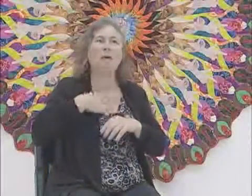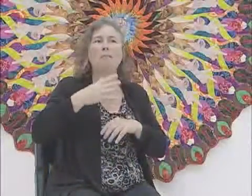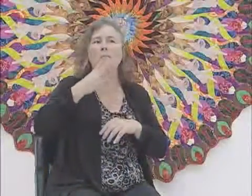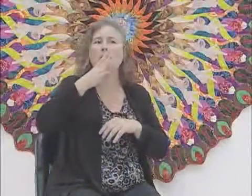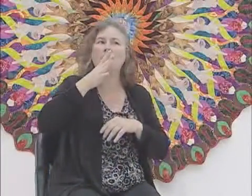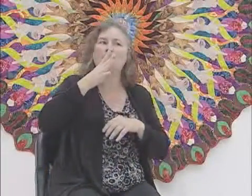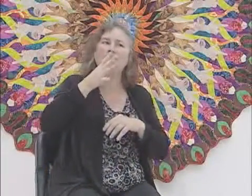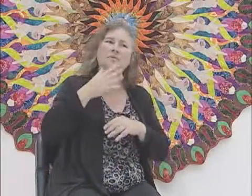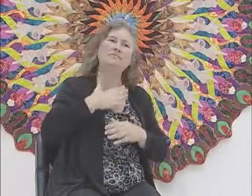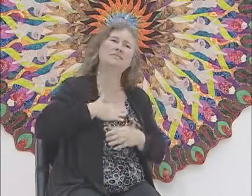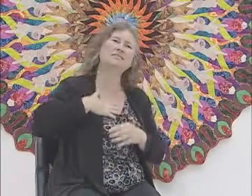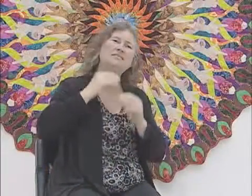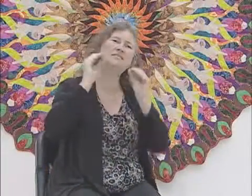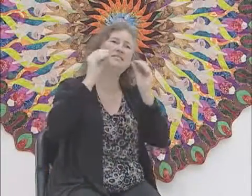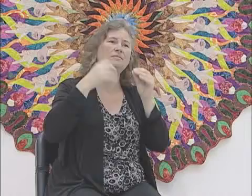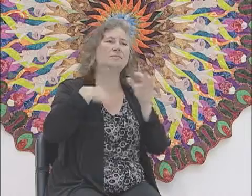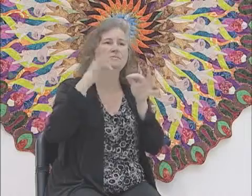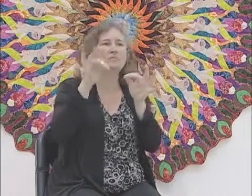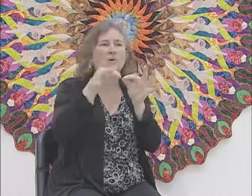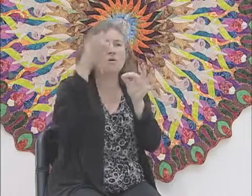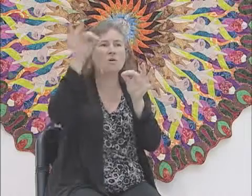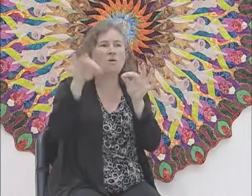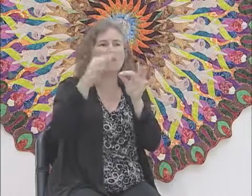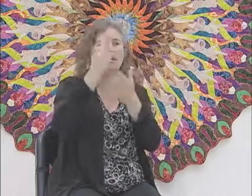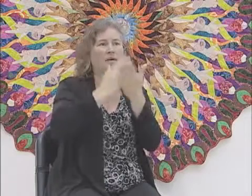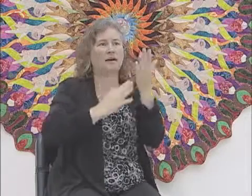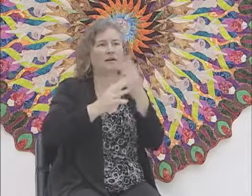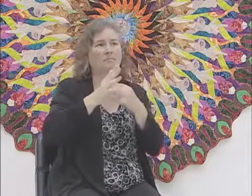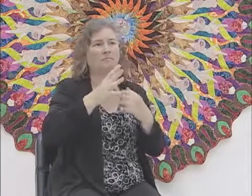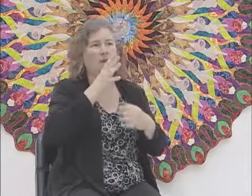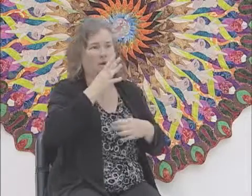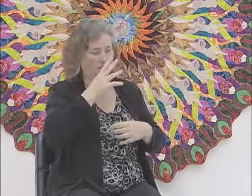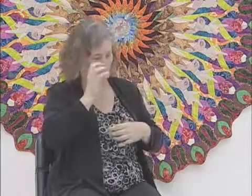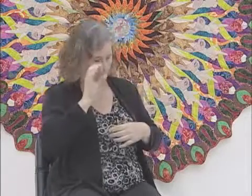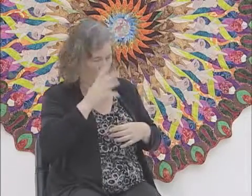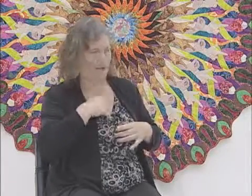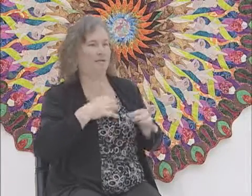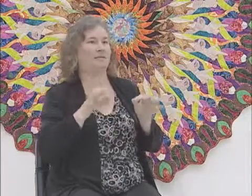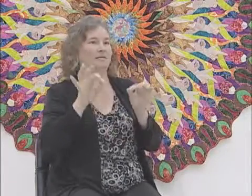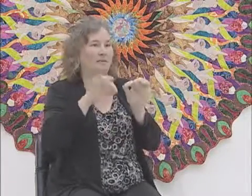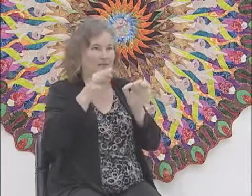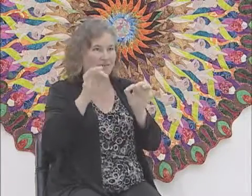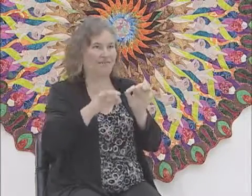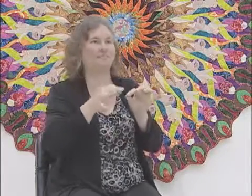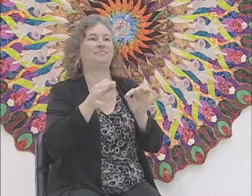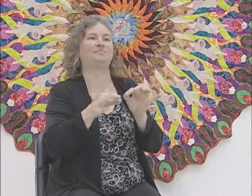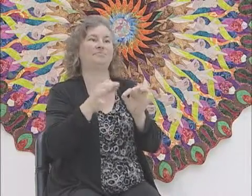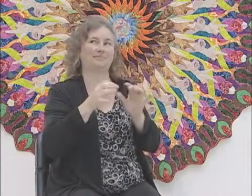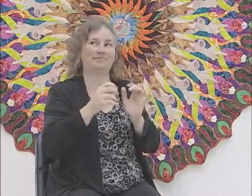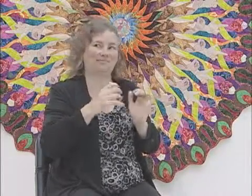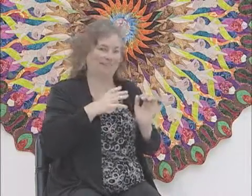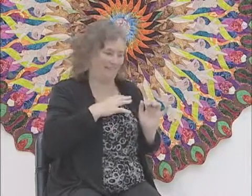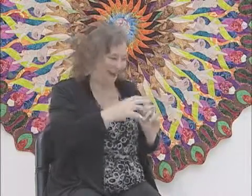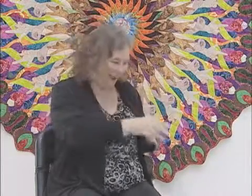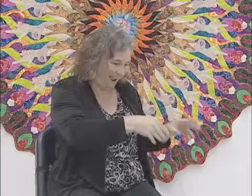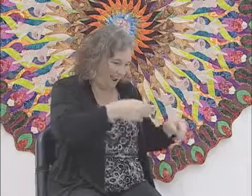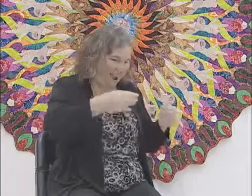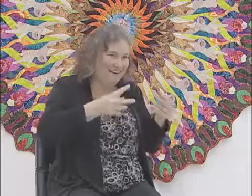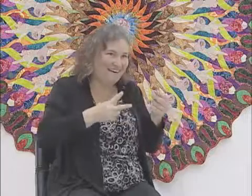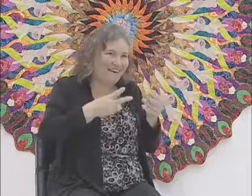When I got a little bit older, I asked my mother if she would please teach me how to sew by hand, and so she did. It was wonderful.